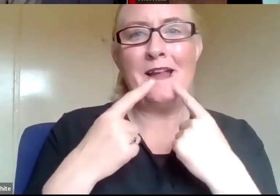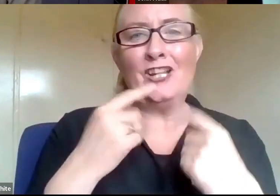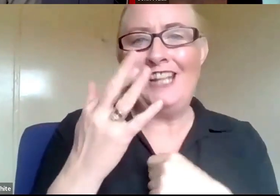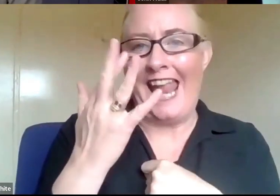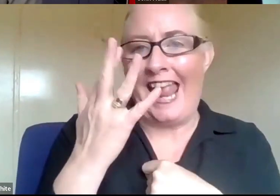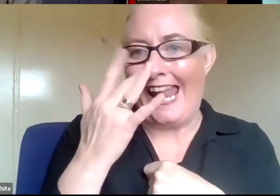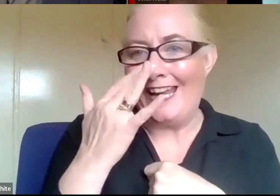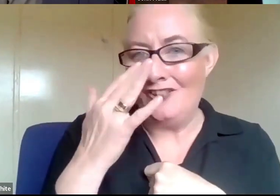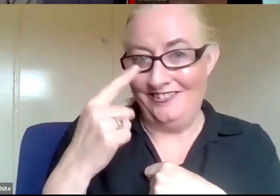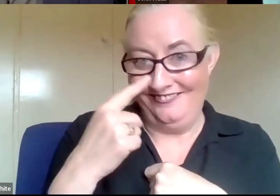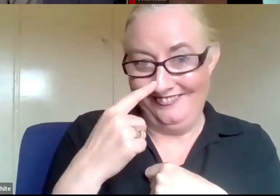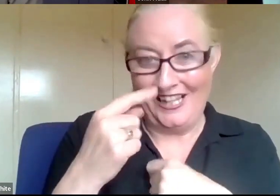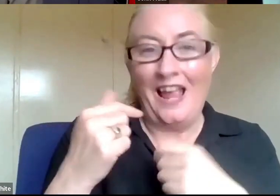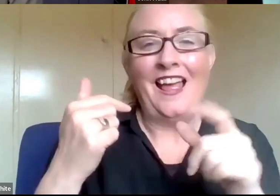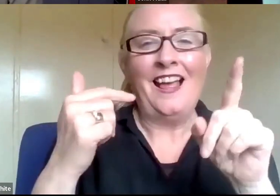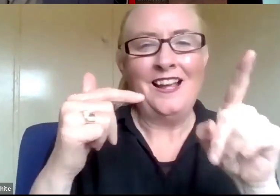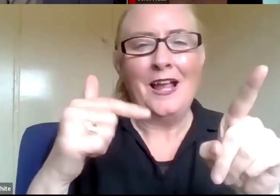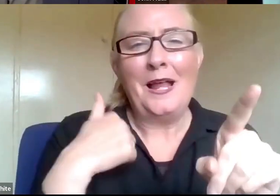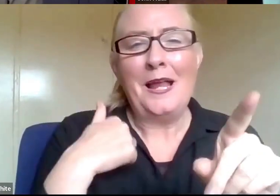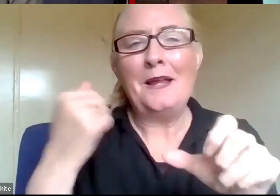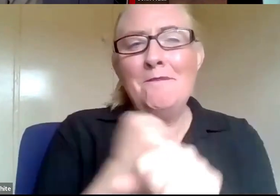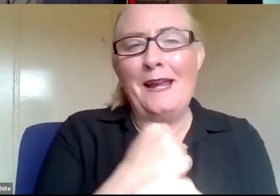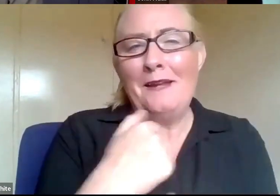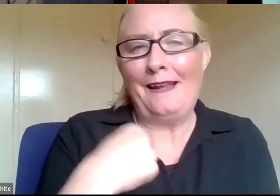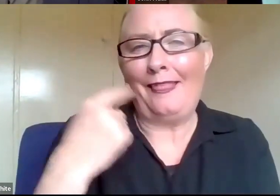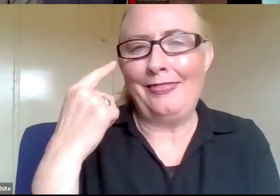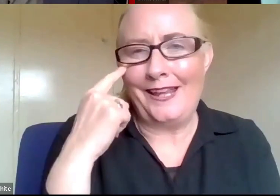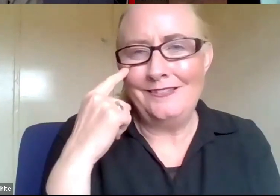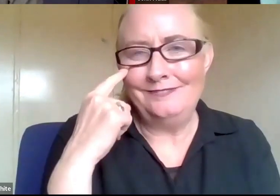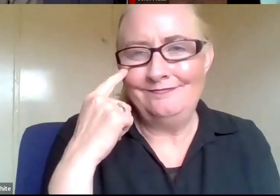once we're also in the fake information age.